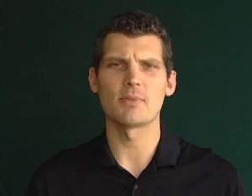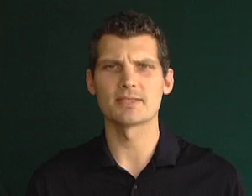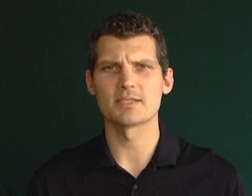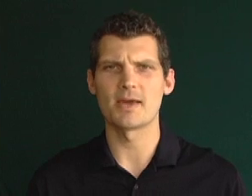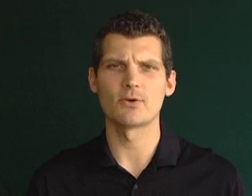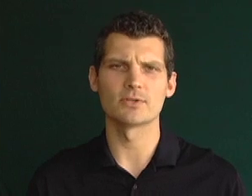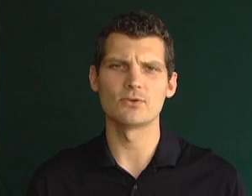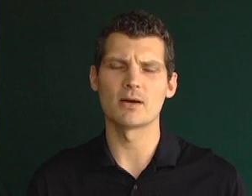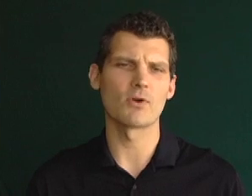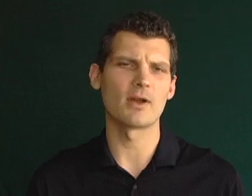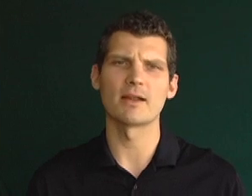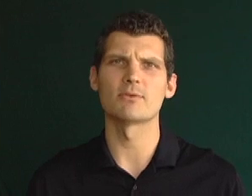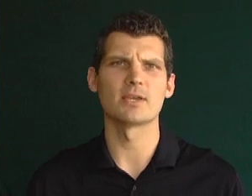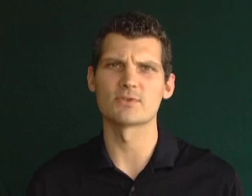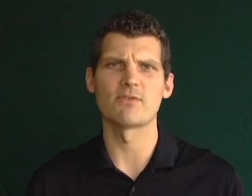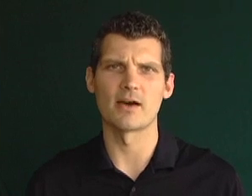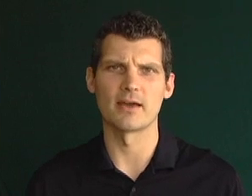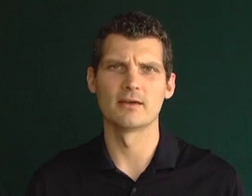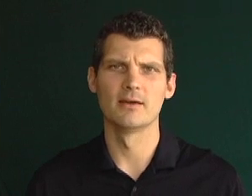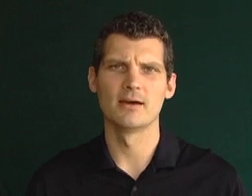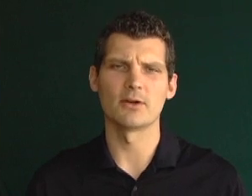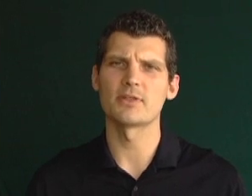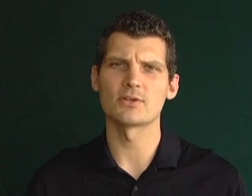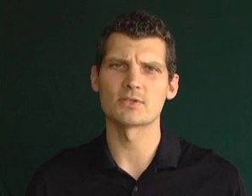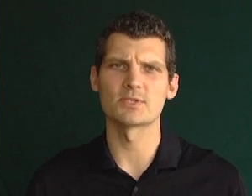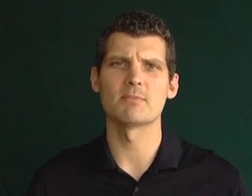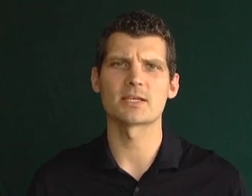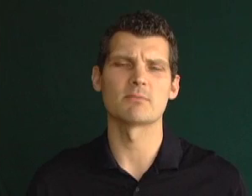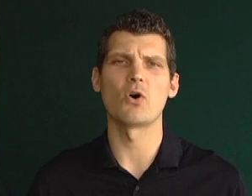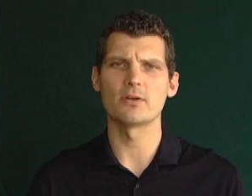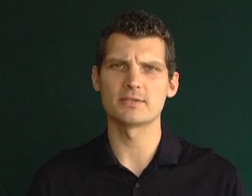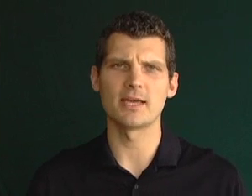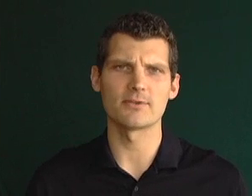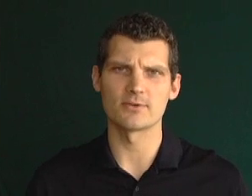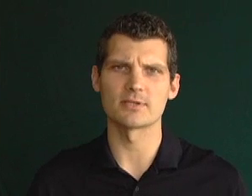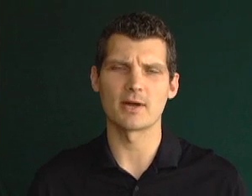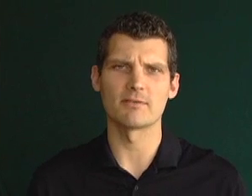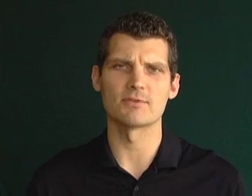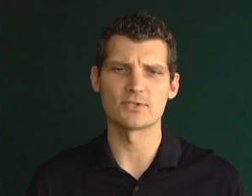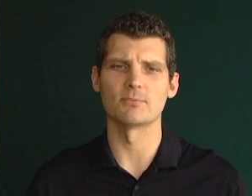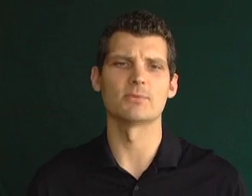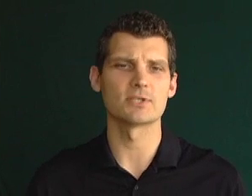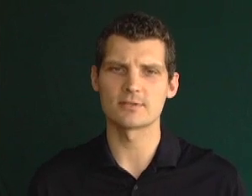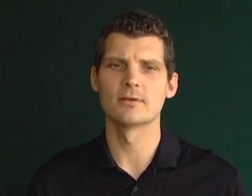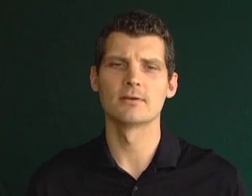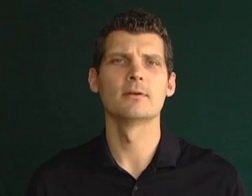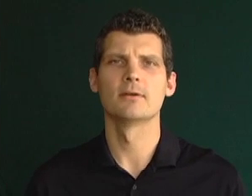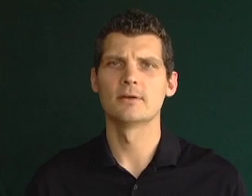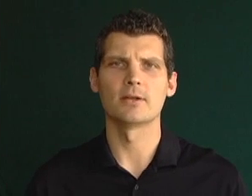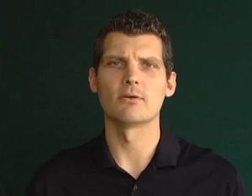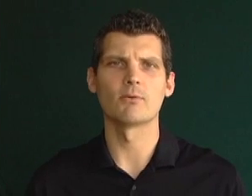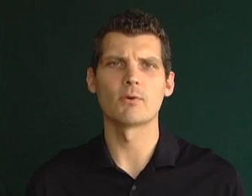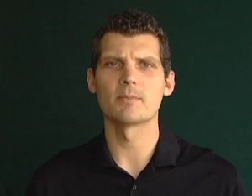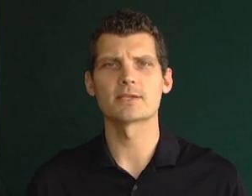combined tomato and cucumber, and it was fine. I don't think you're supposed to mix them all together in some kind of a soup. You just, you know, if you want to